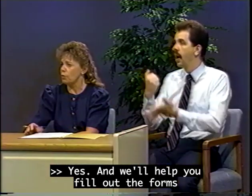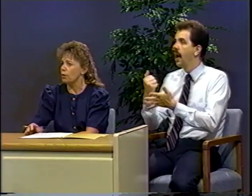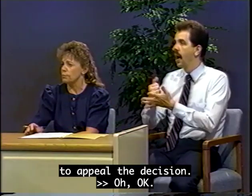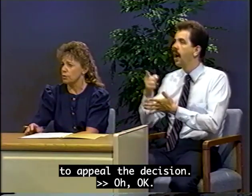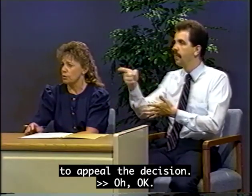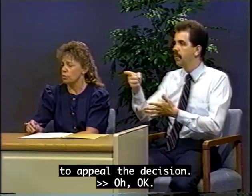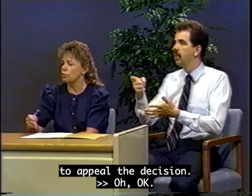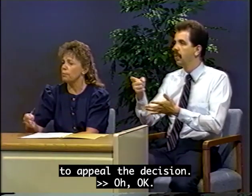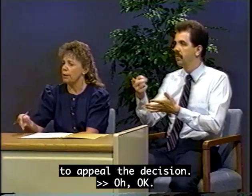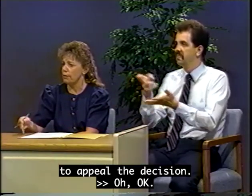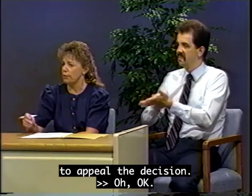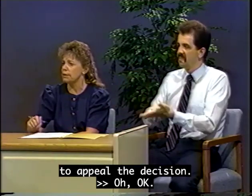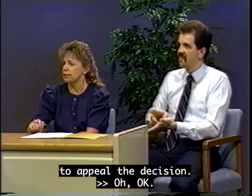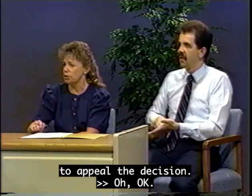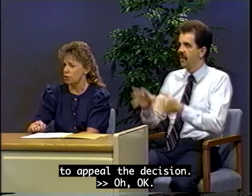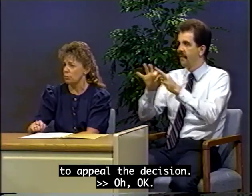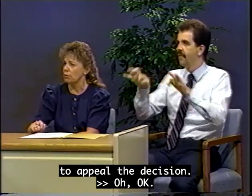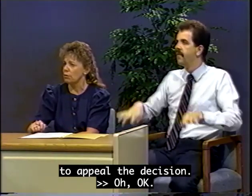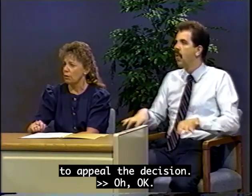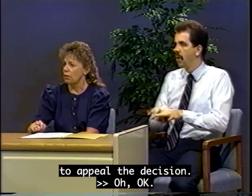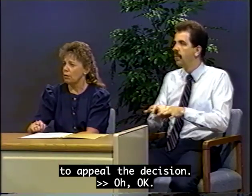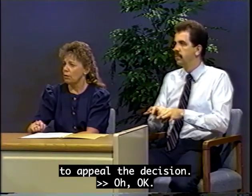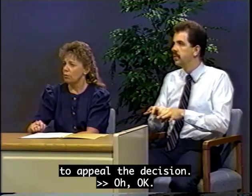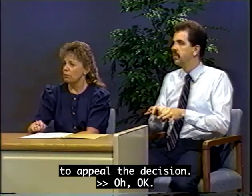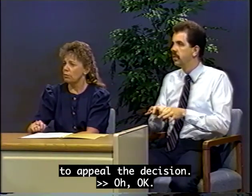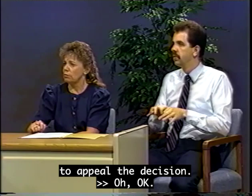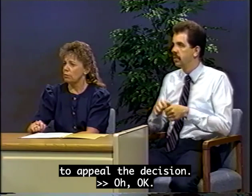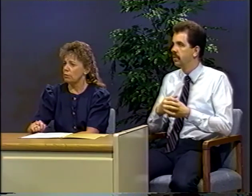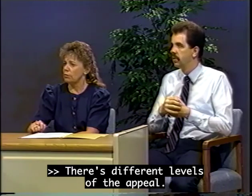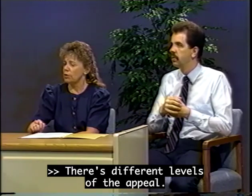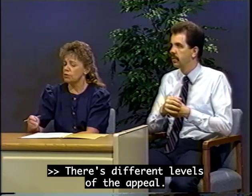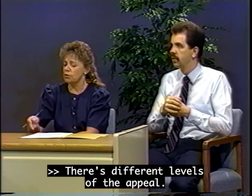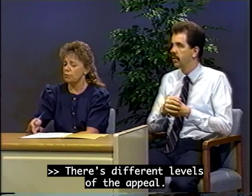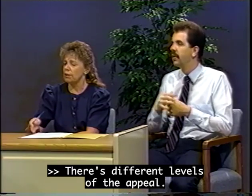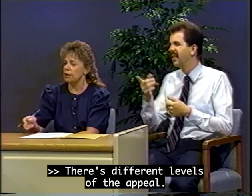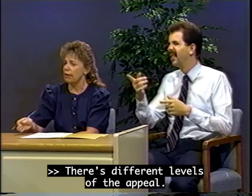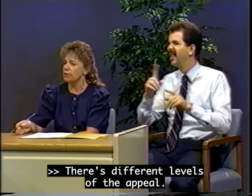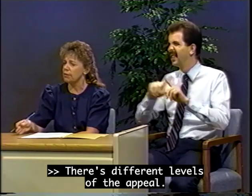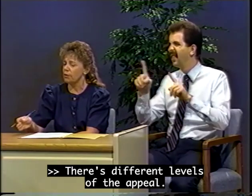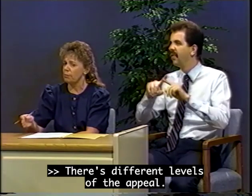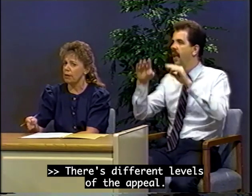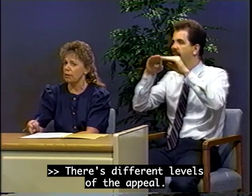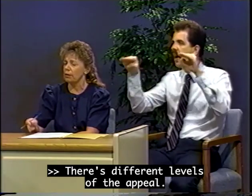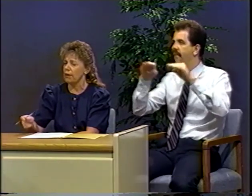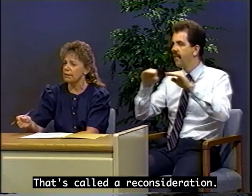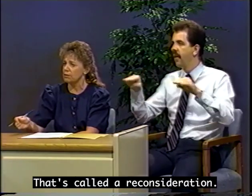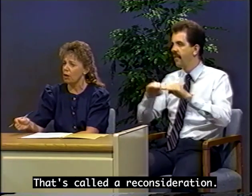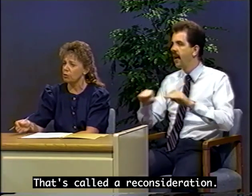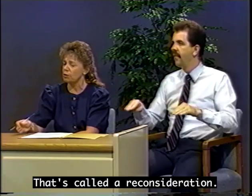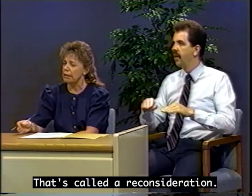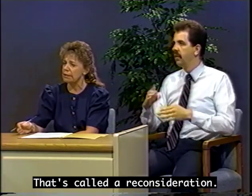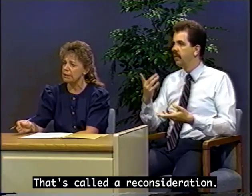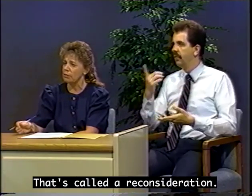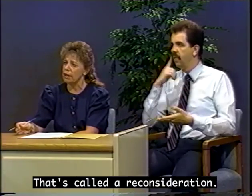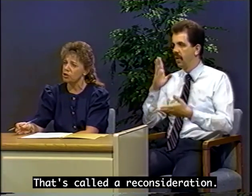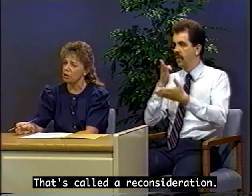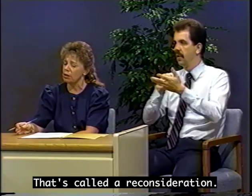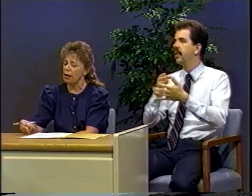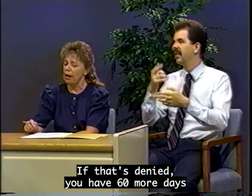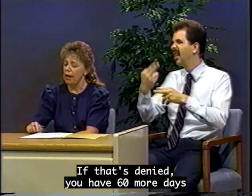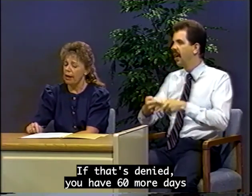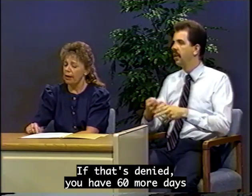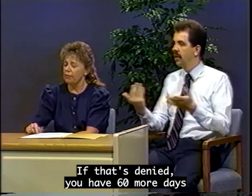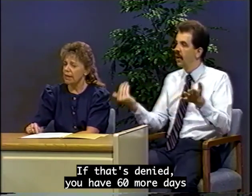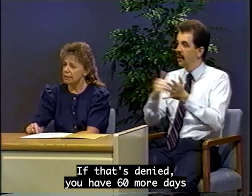out the forms Oh, okay. to appeal the decision. All There's right. different levels of the appeal. That's called a